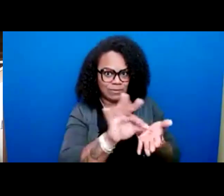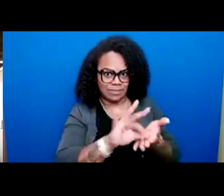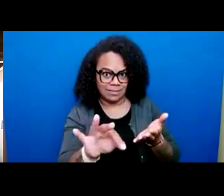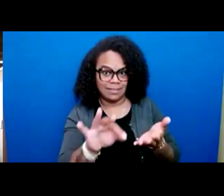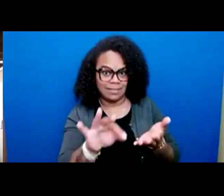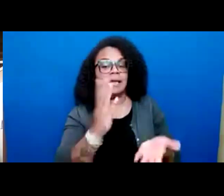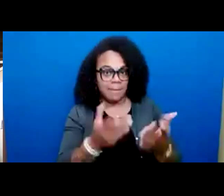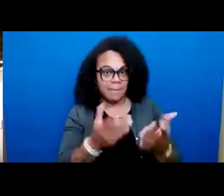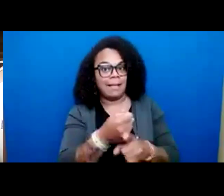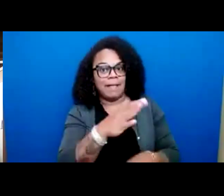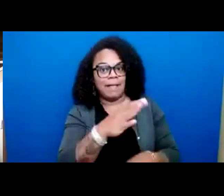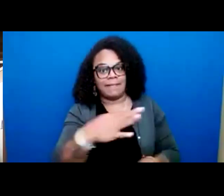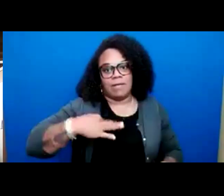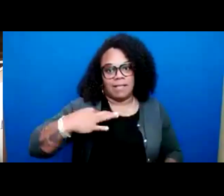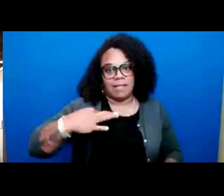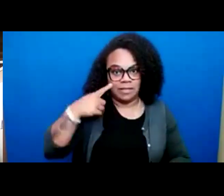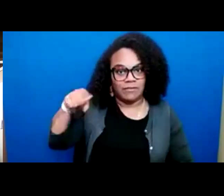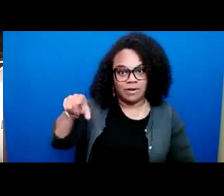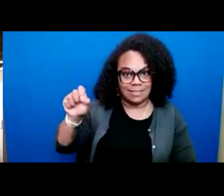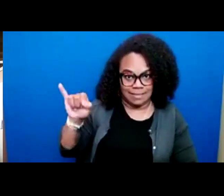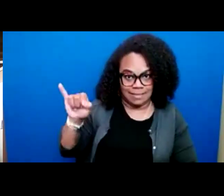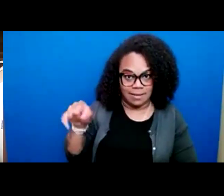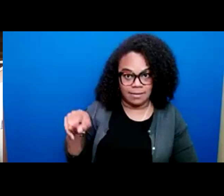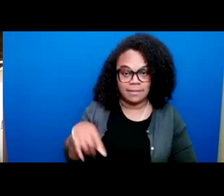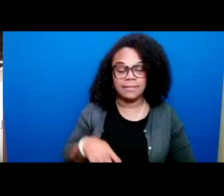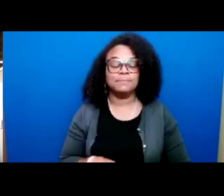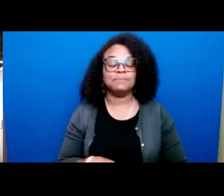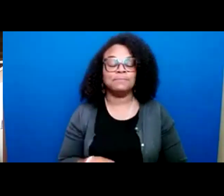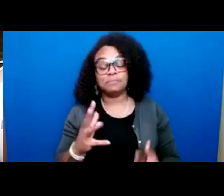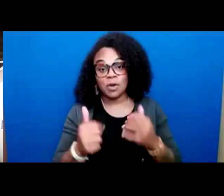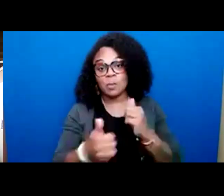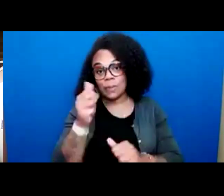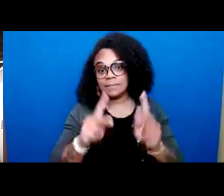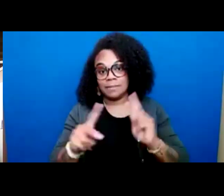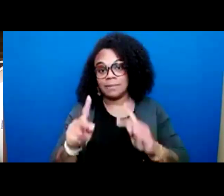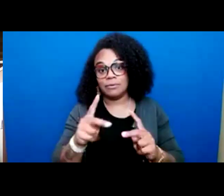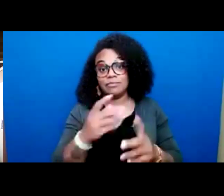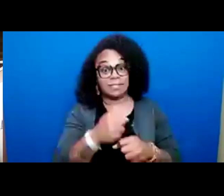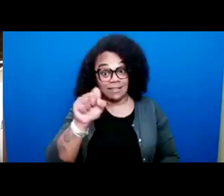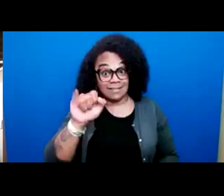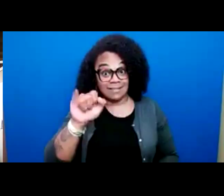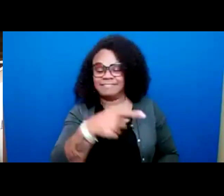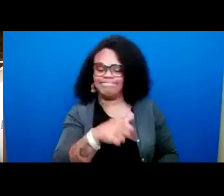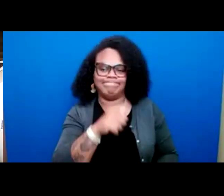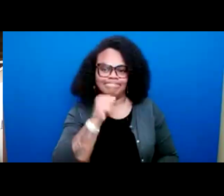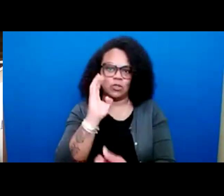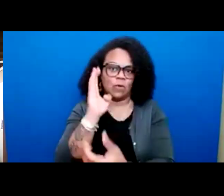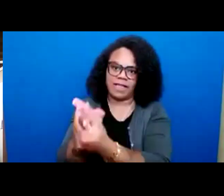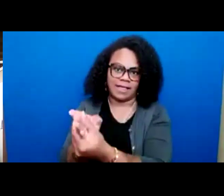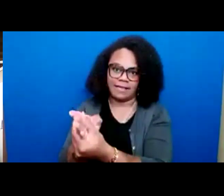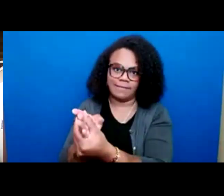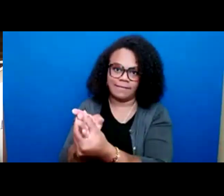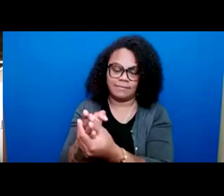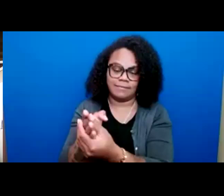SSI. So most people who receive SSI are not filing